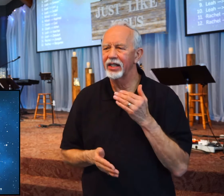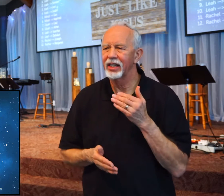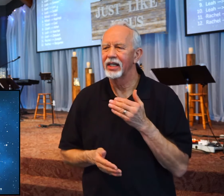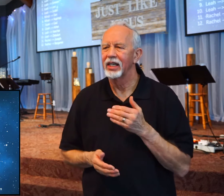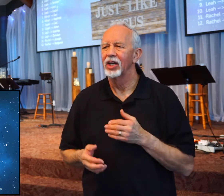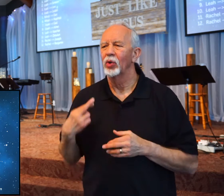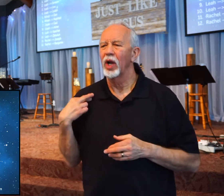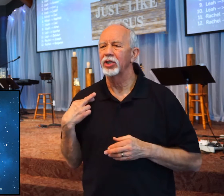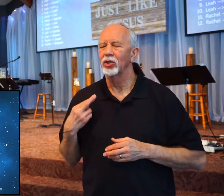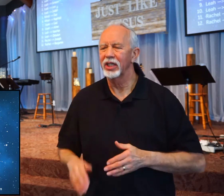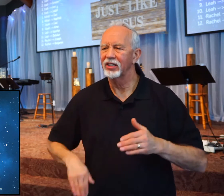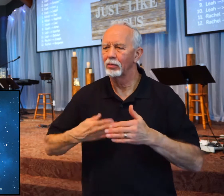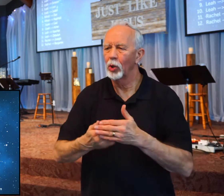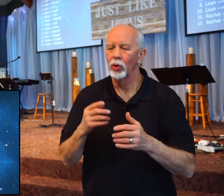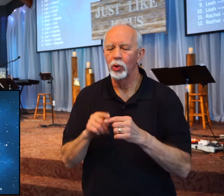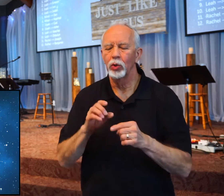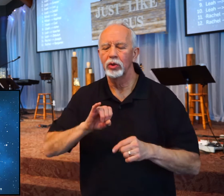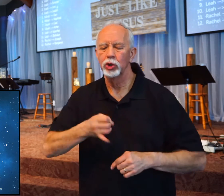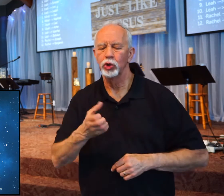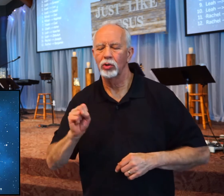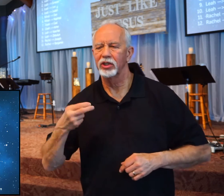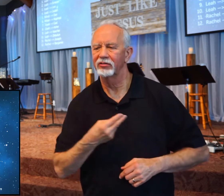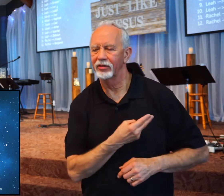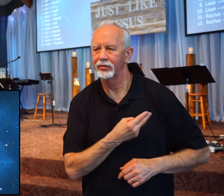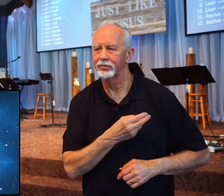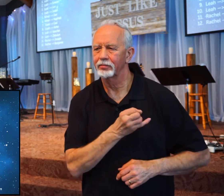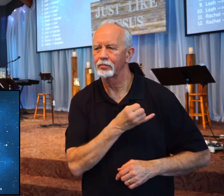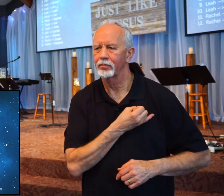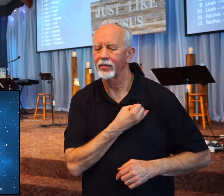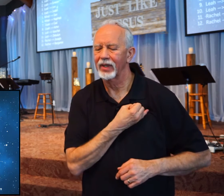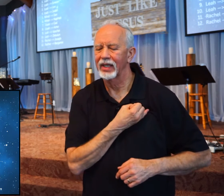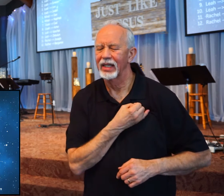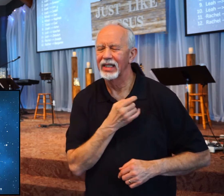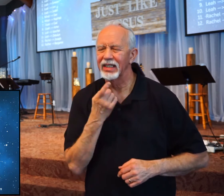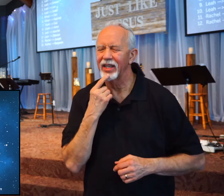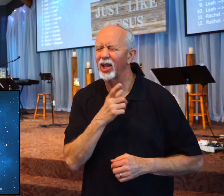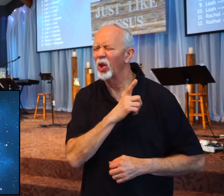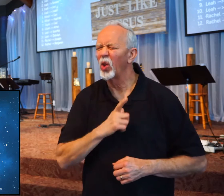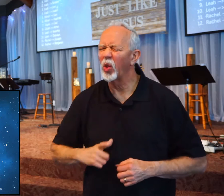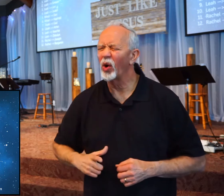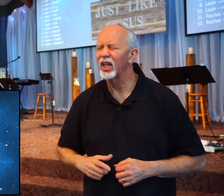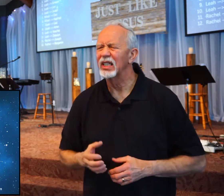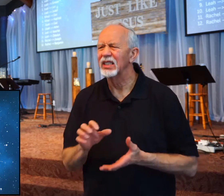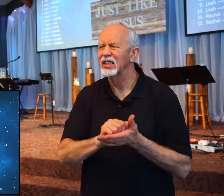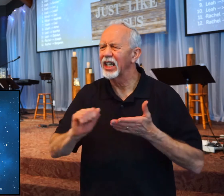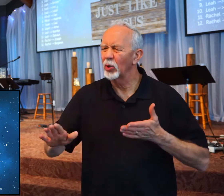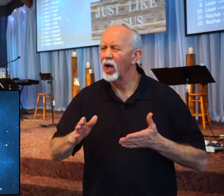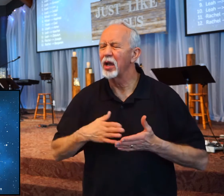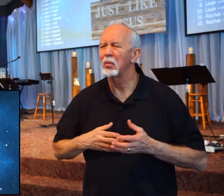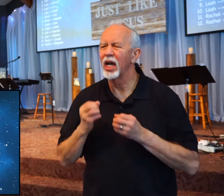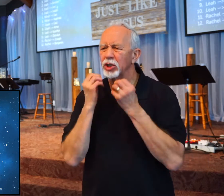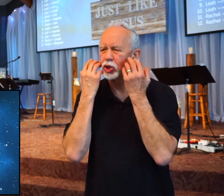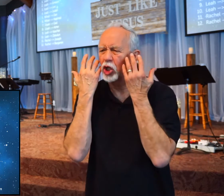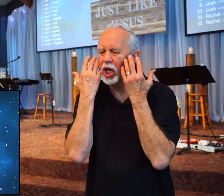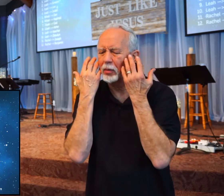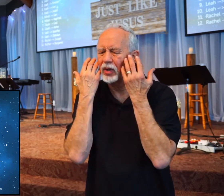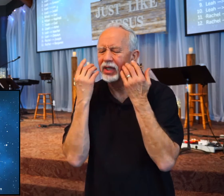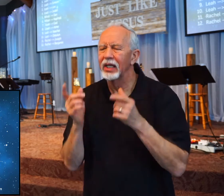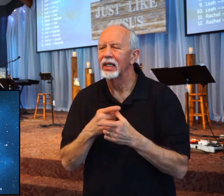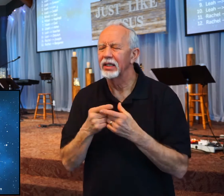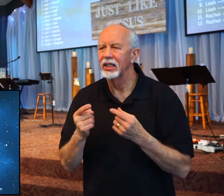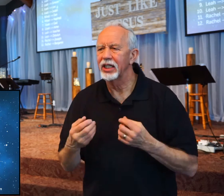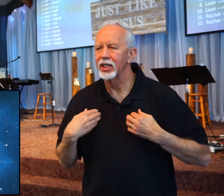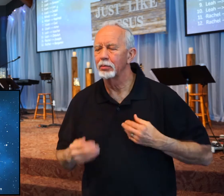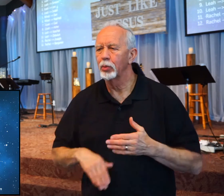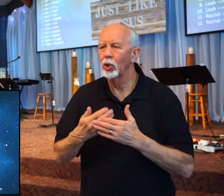gives birth to Joseph, saying, the Lord has taken away my disgrace. And then she gives birth